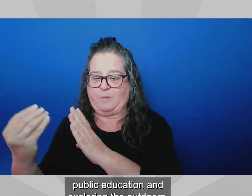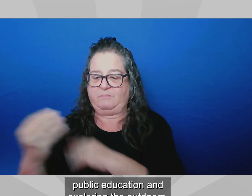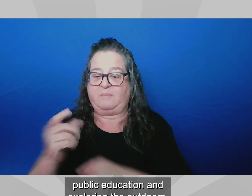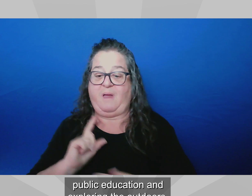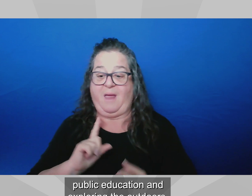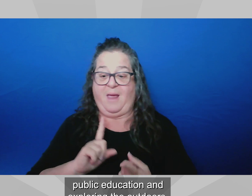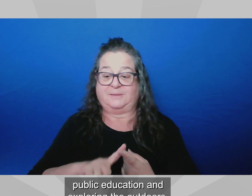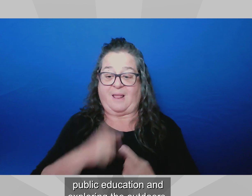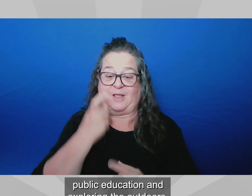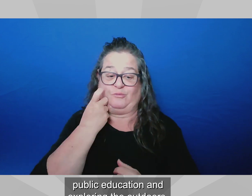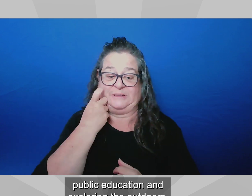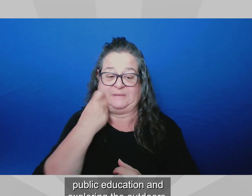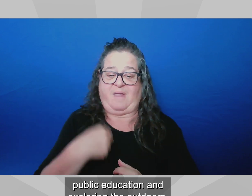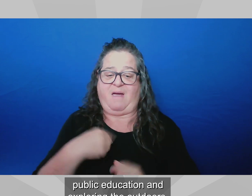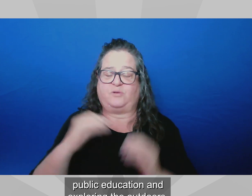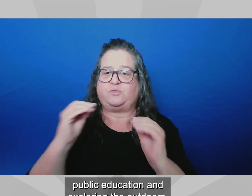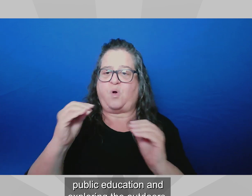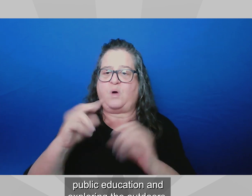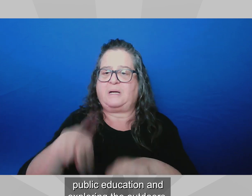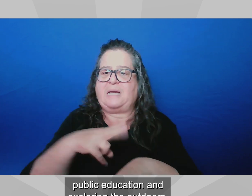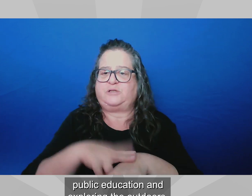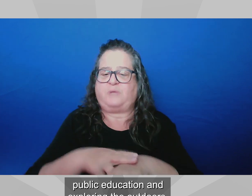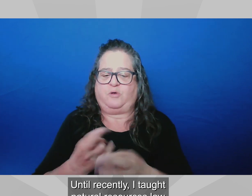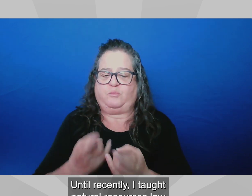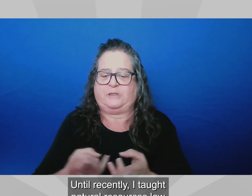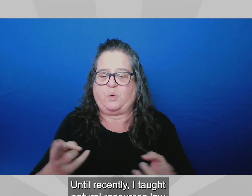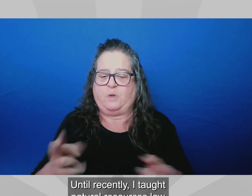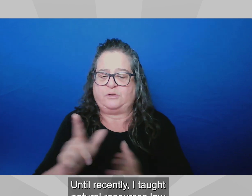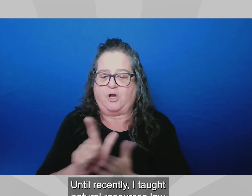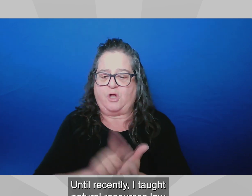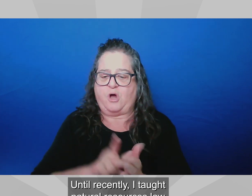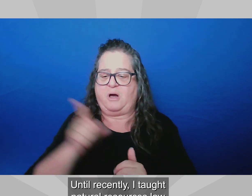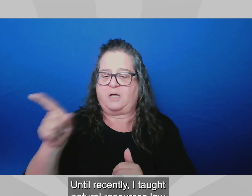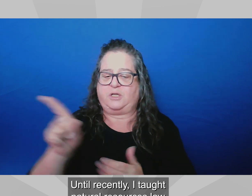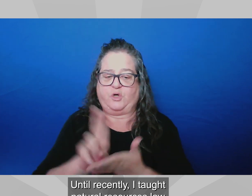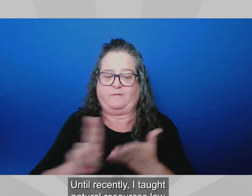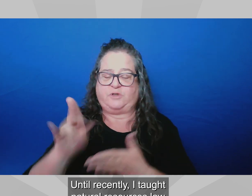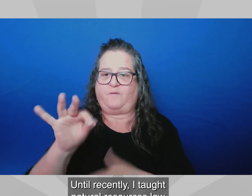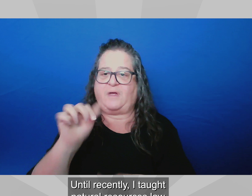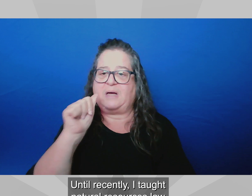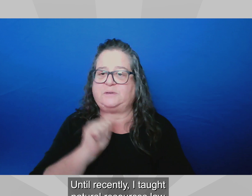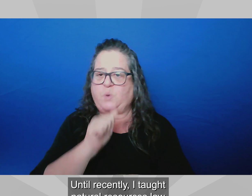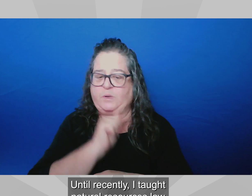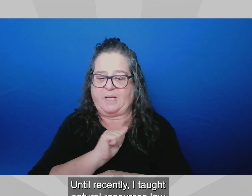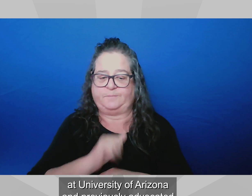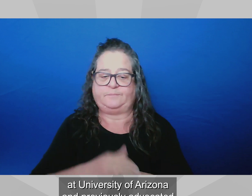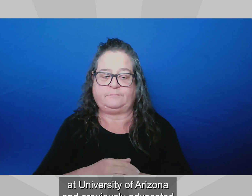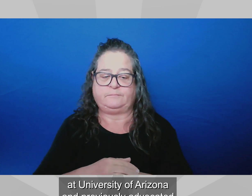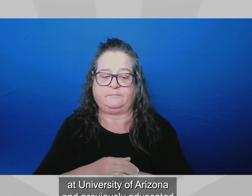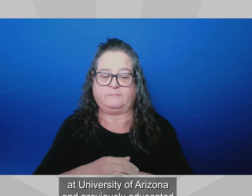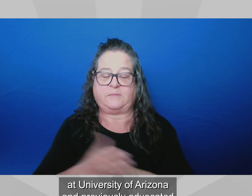public education and exploring the outdoors. Until recently, I taught natural resources law